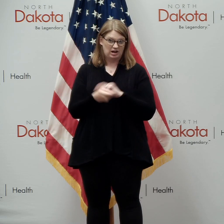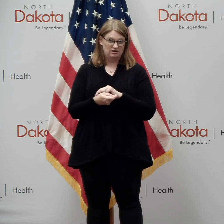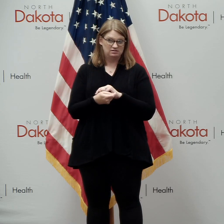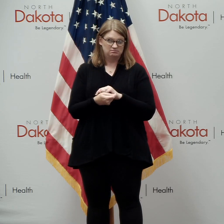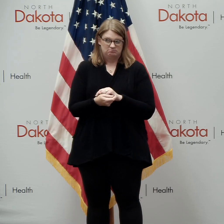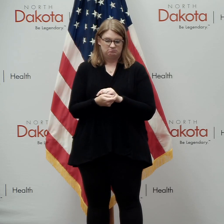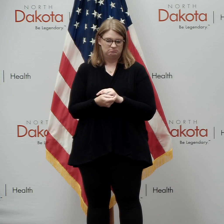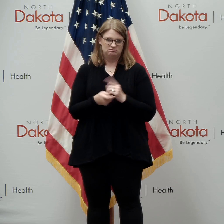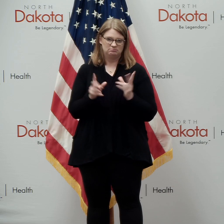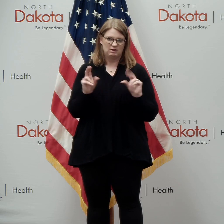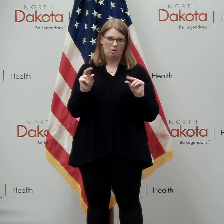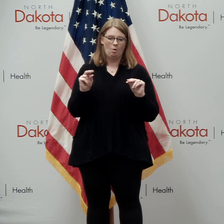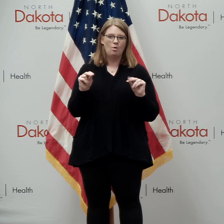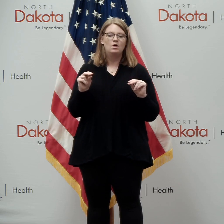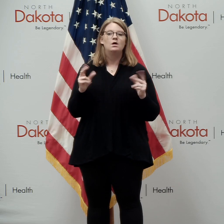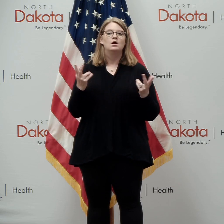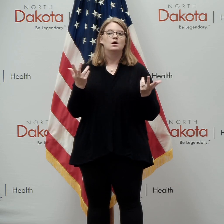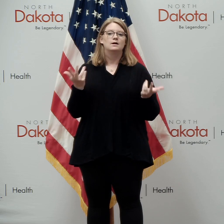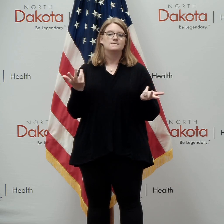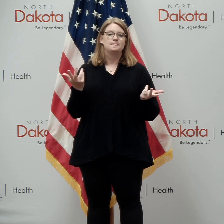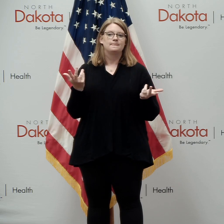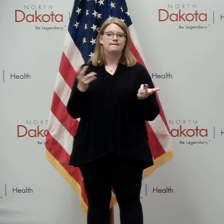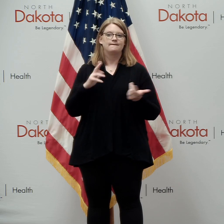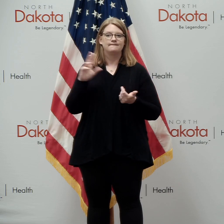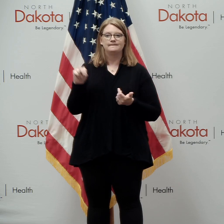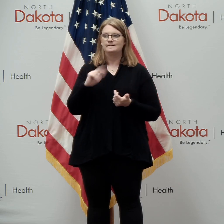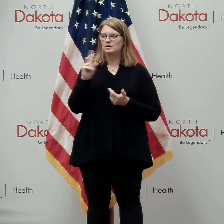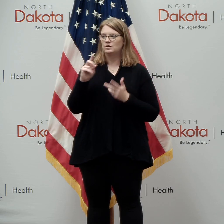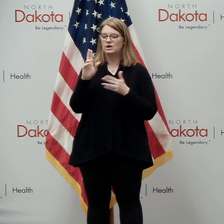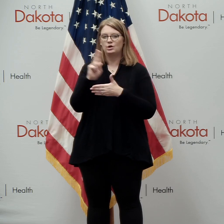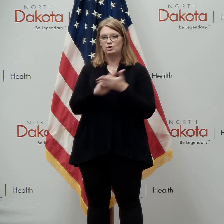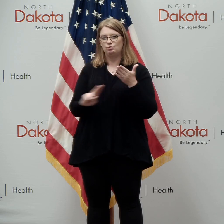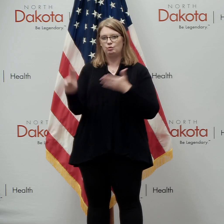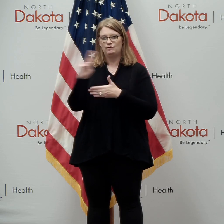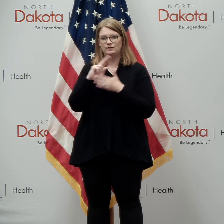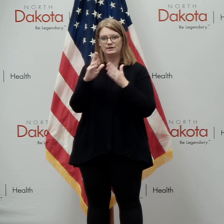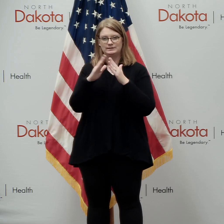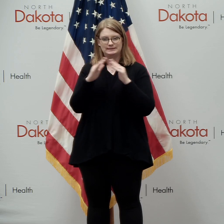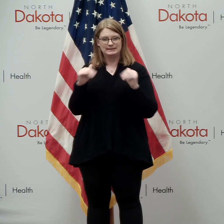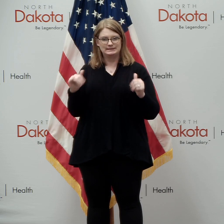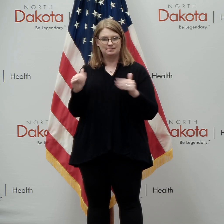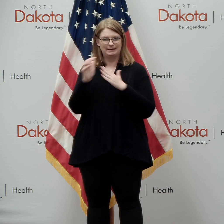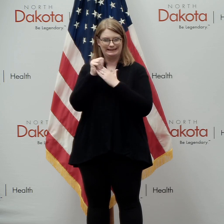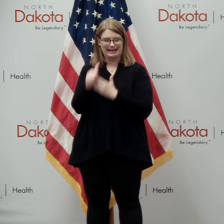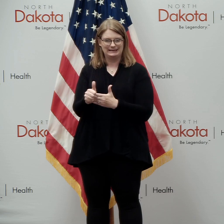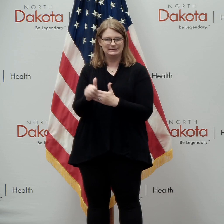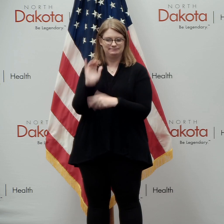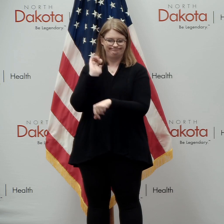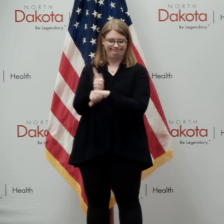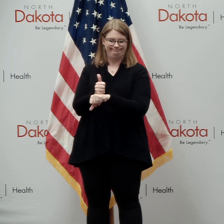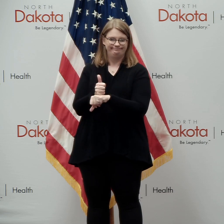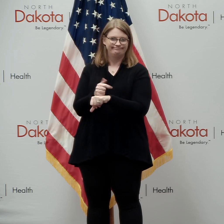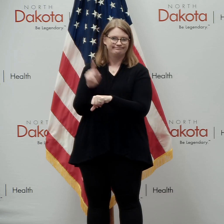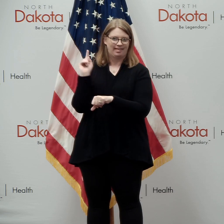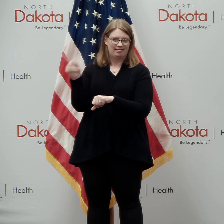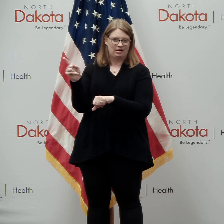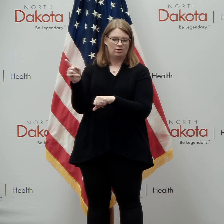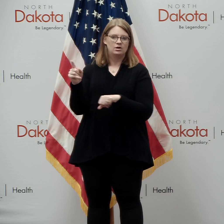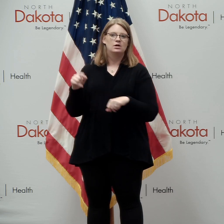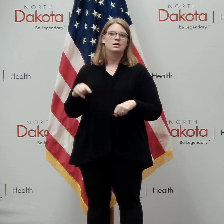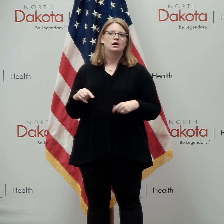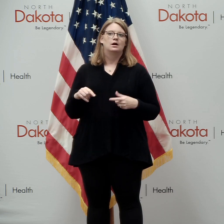in the sense that we've got the North Dakota University System guidelines that were put in place, and again,